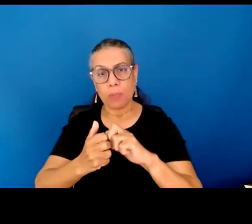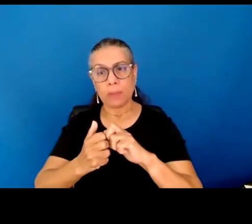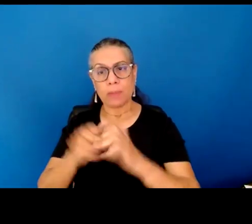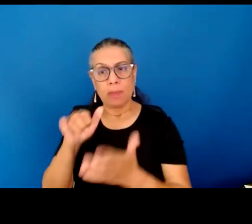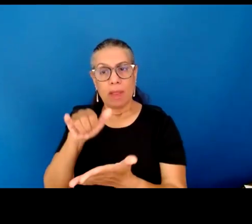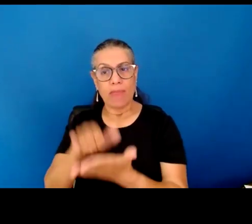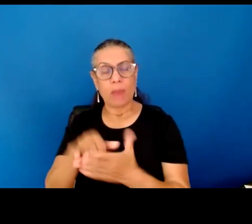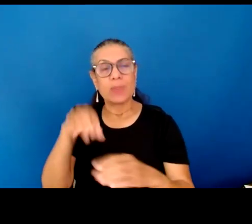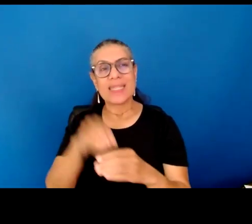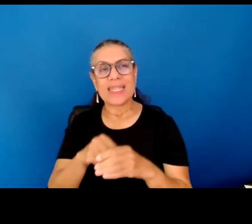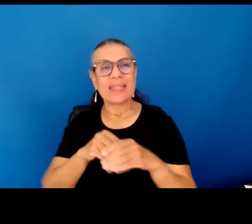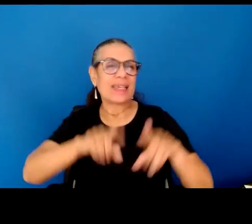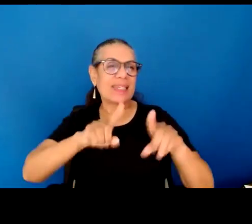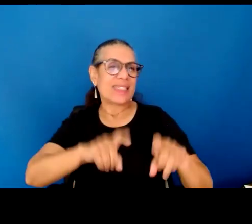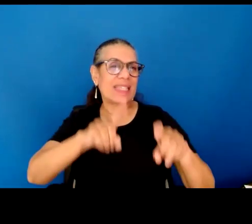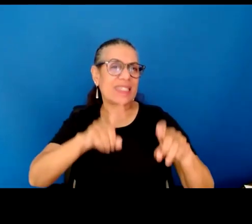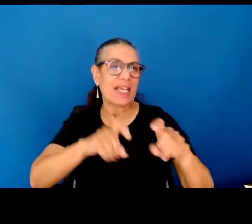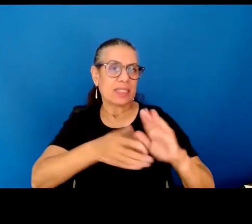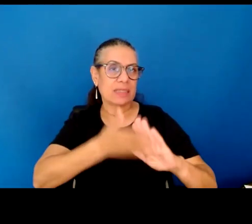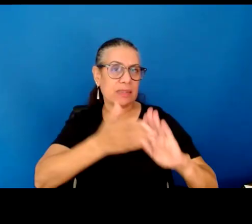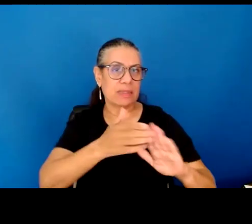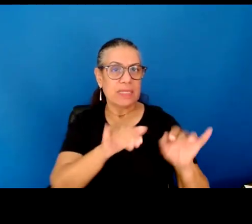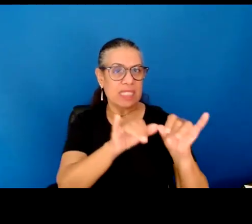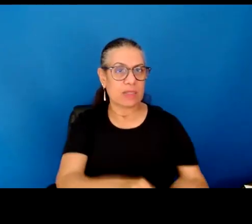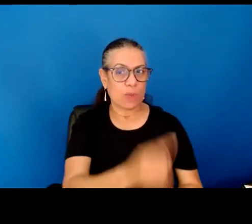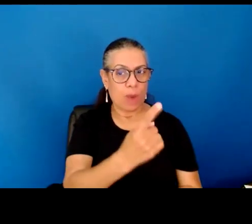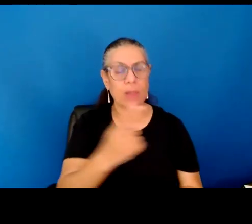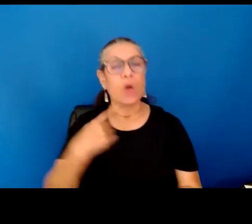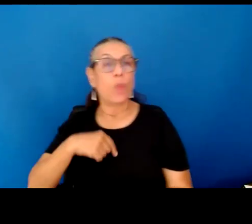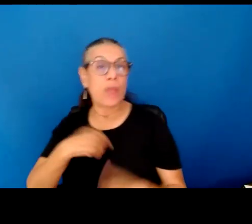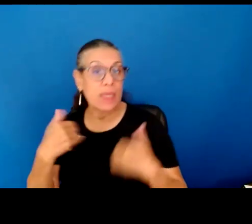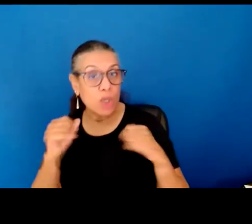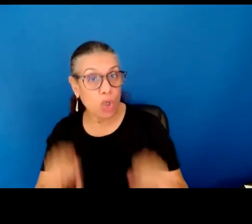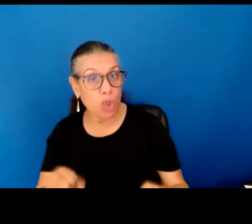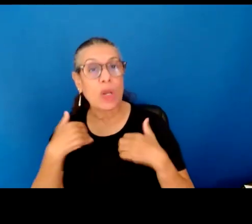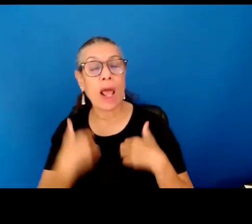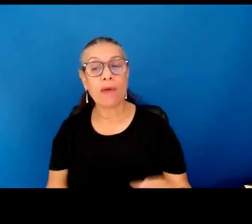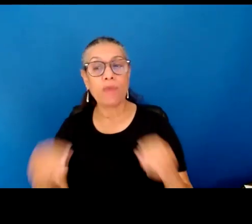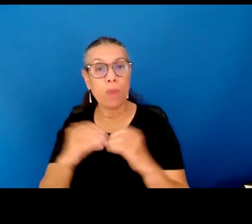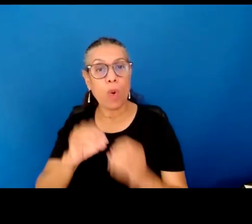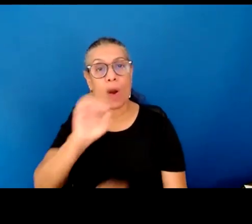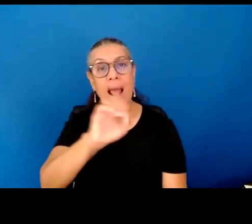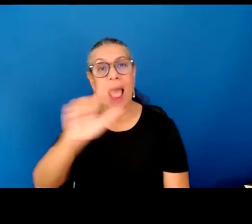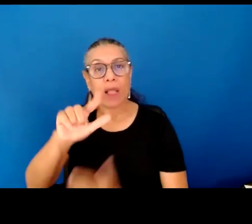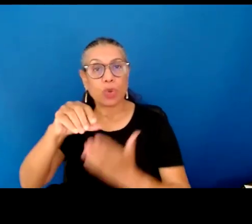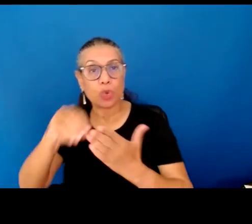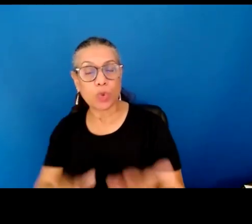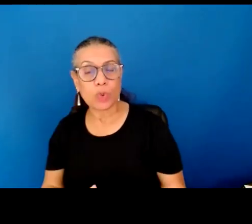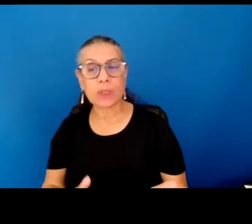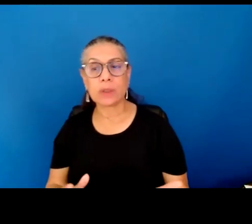the simulations. Because in doing so, you'll be able to have more ELL students,